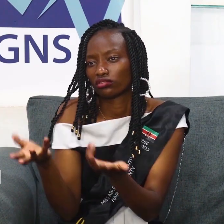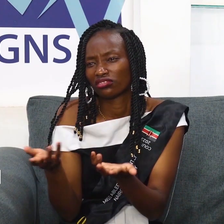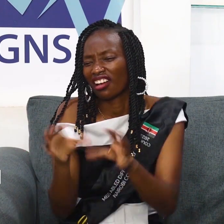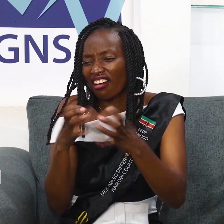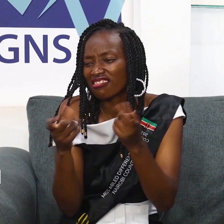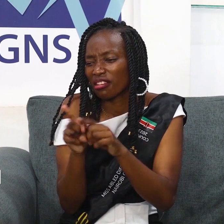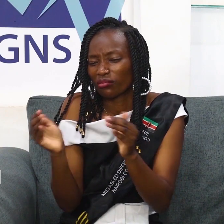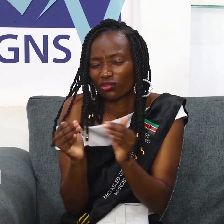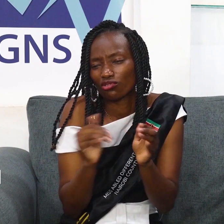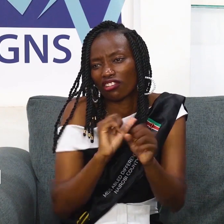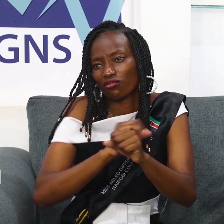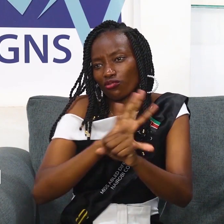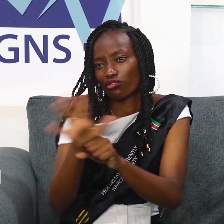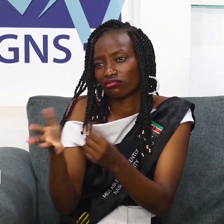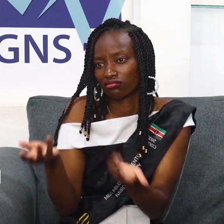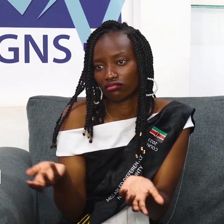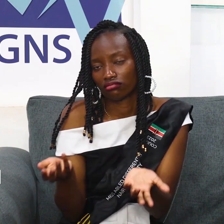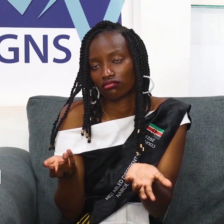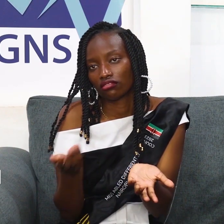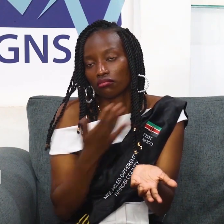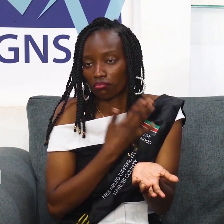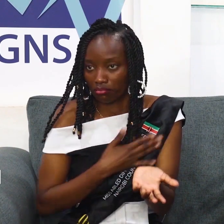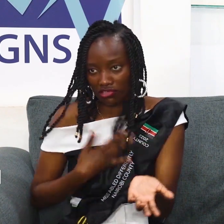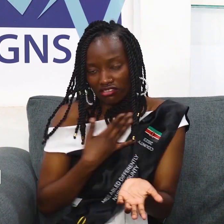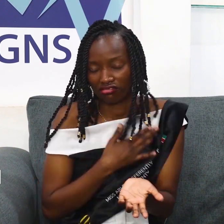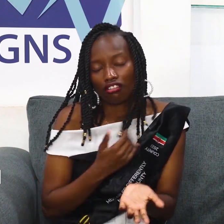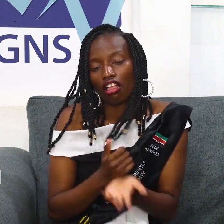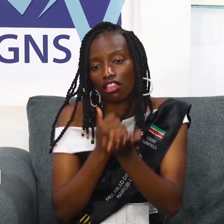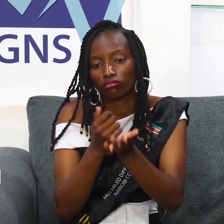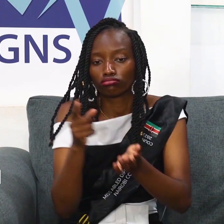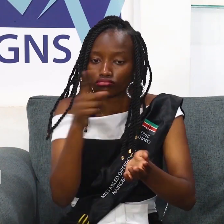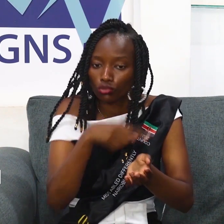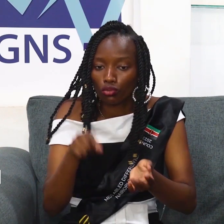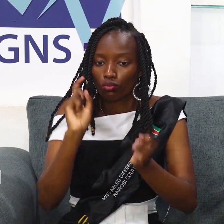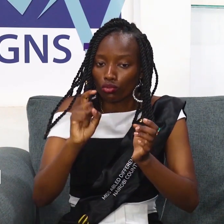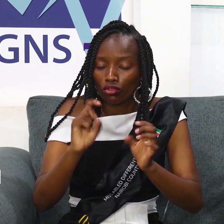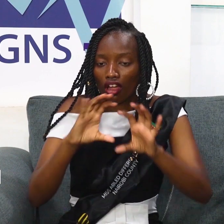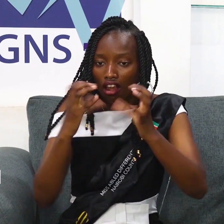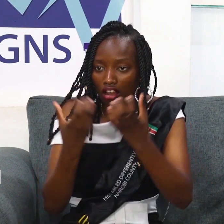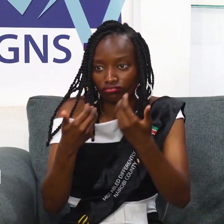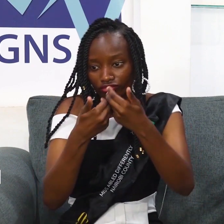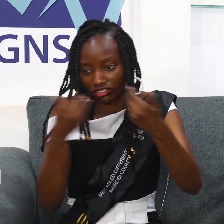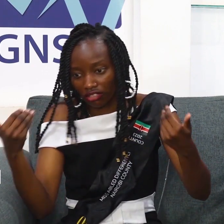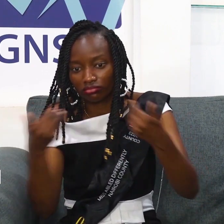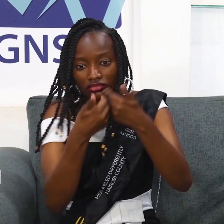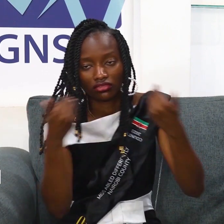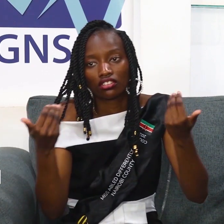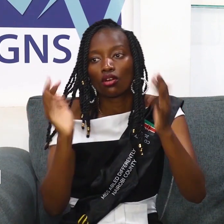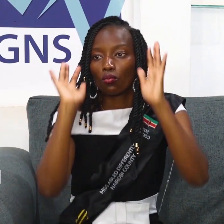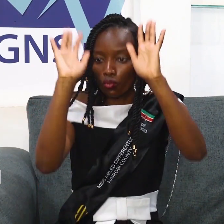students in terms of, when COVID was around, maybe we would understand making the groups small and separating them. But